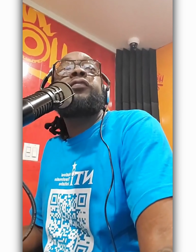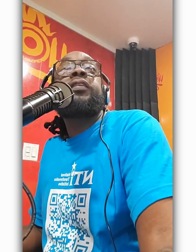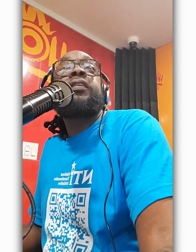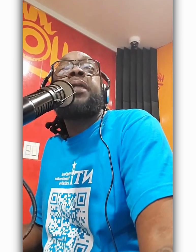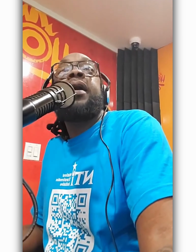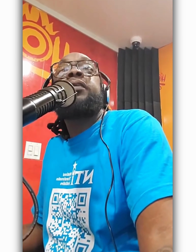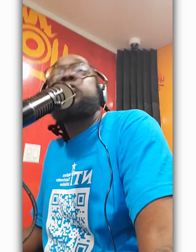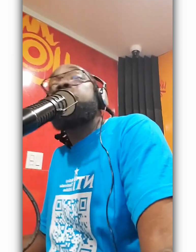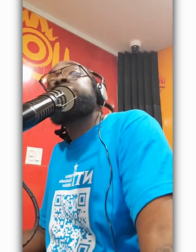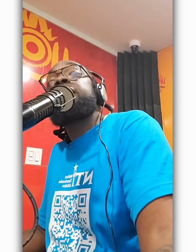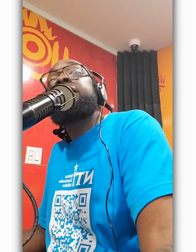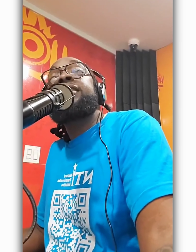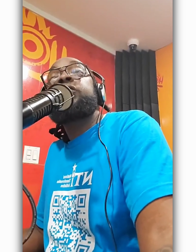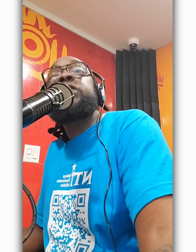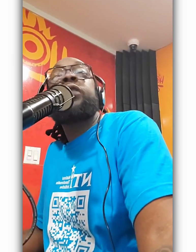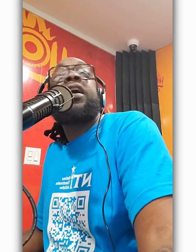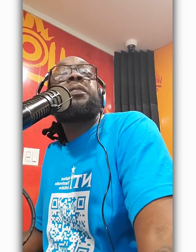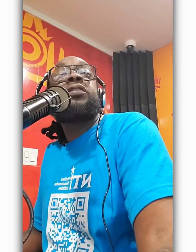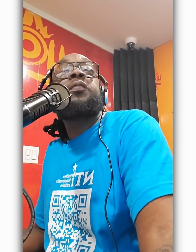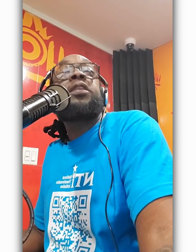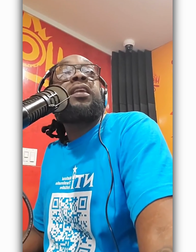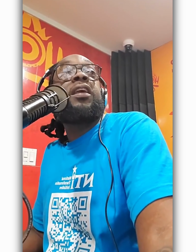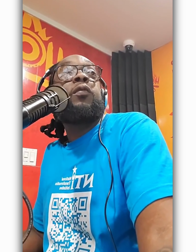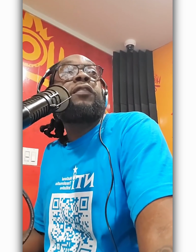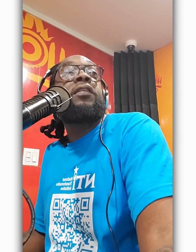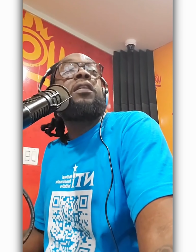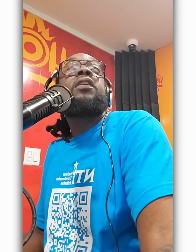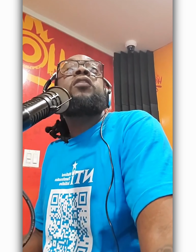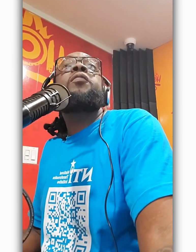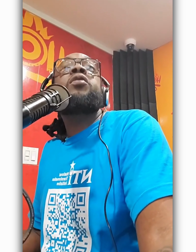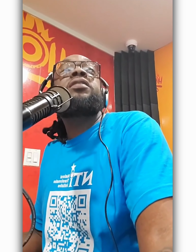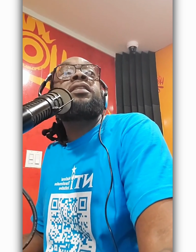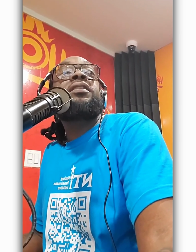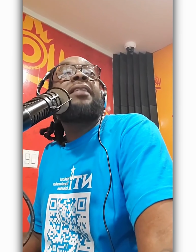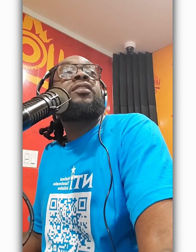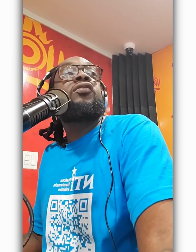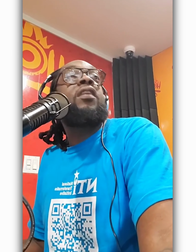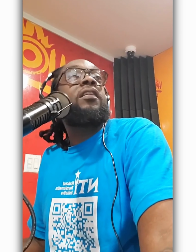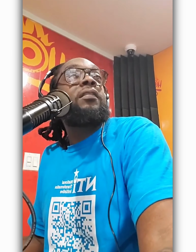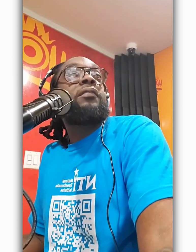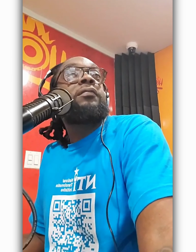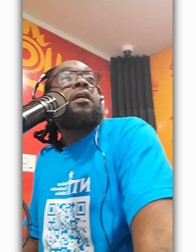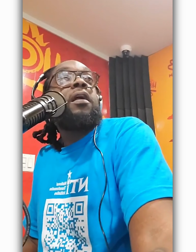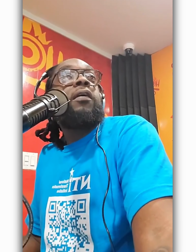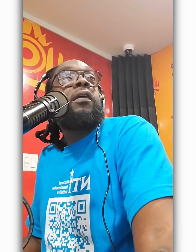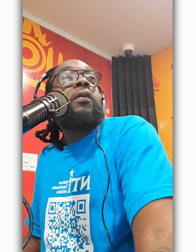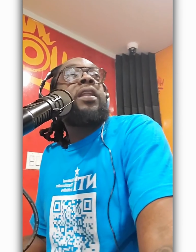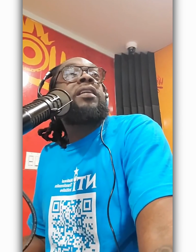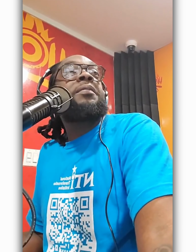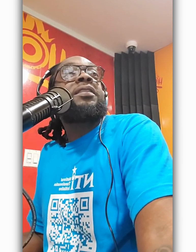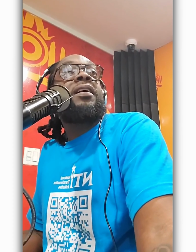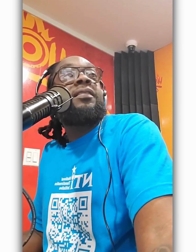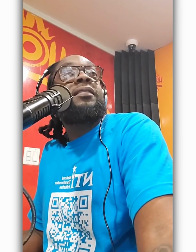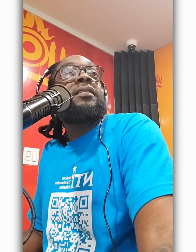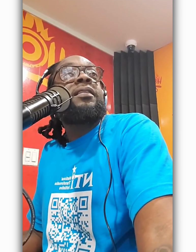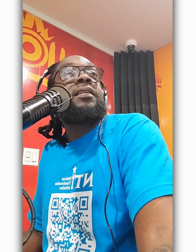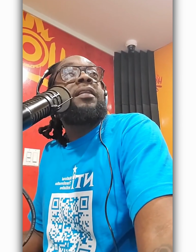free, but a course like this, which will help us communicate with a community that is struggle when it comes to us and